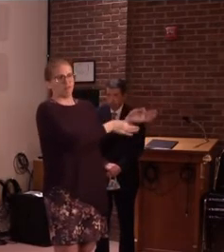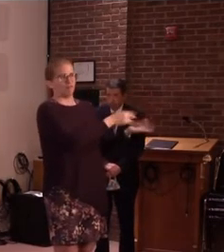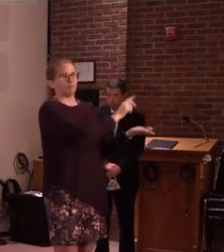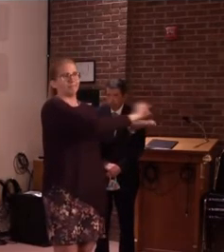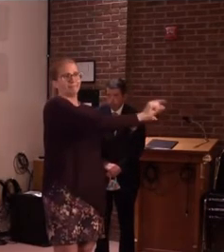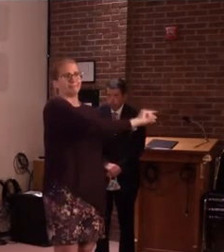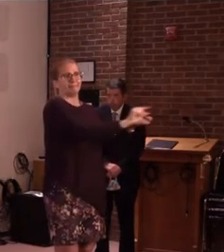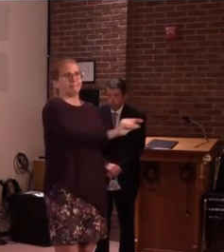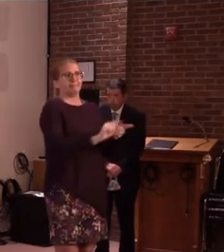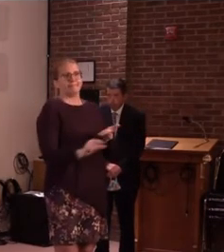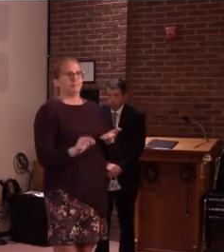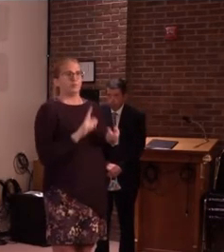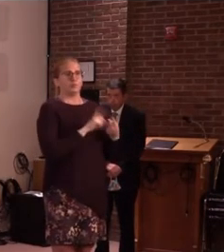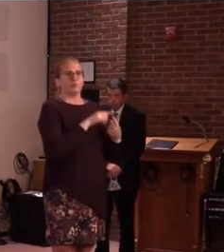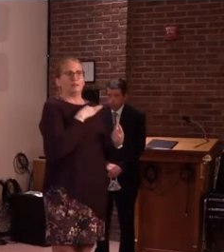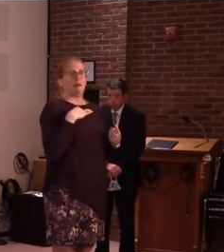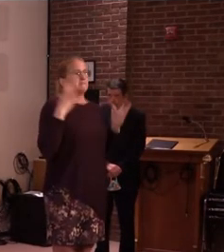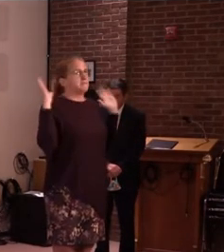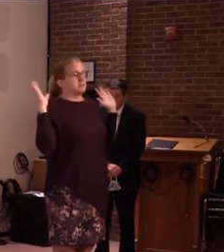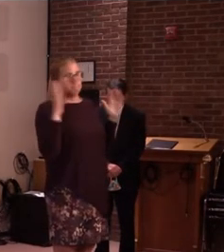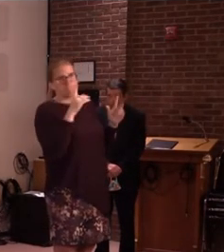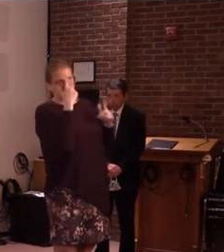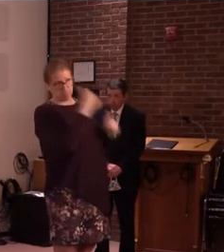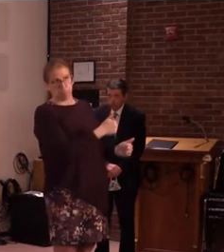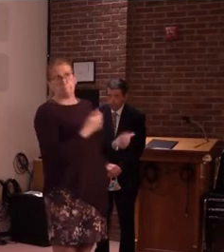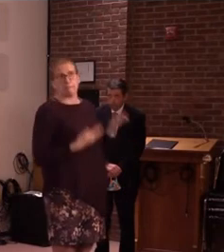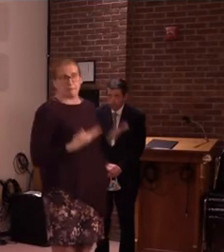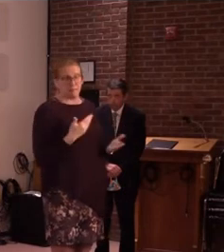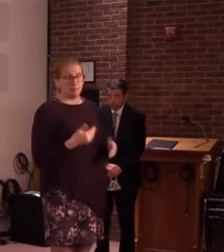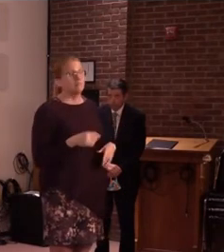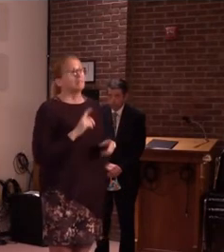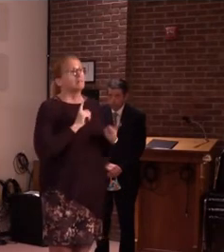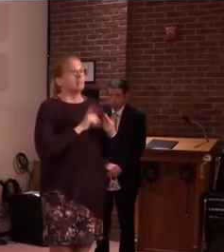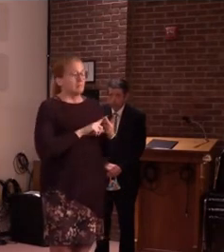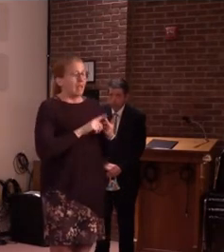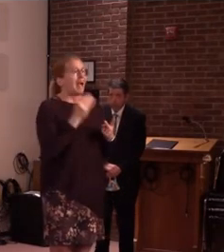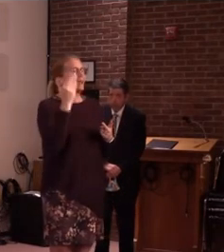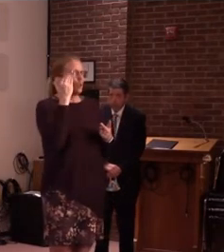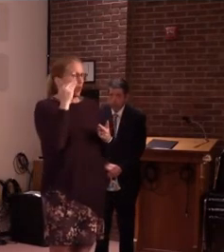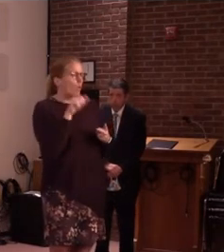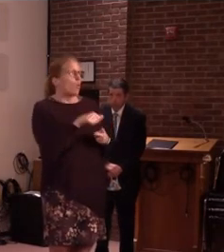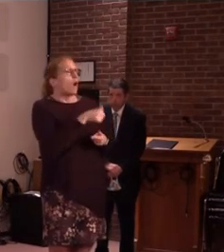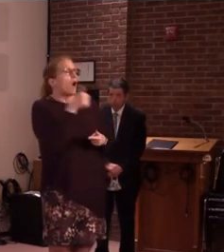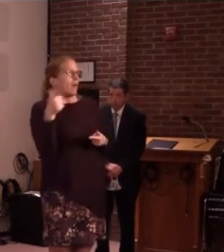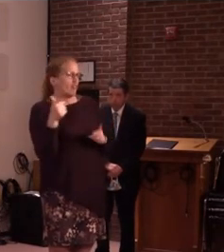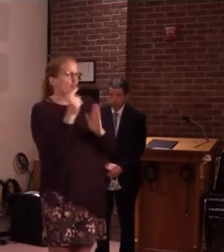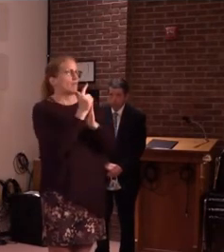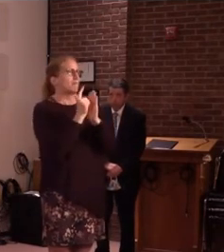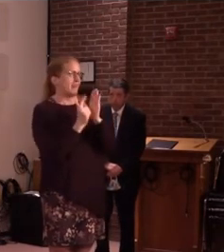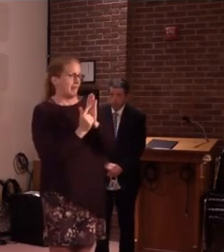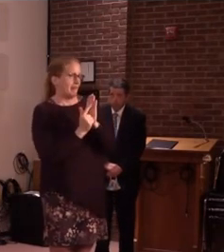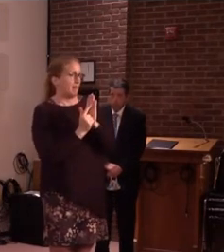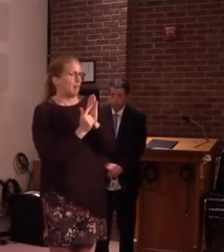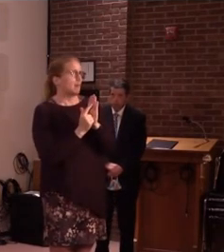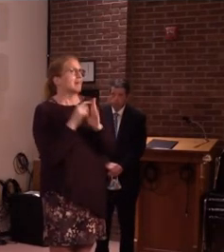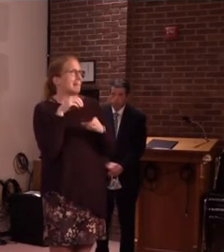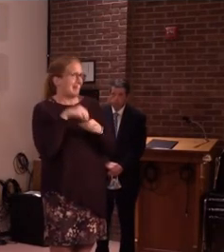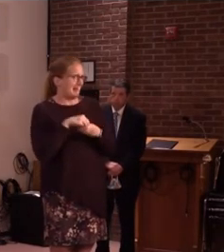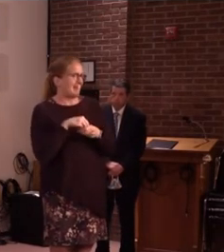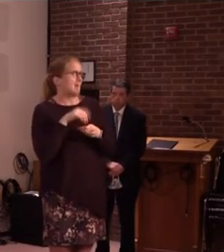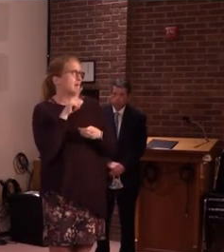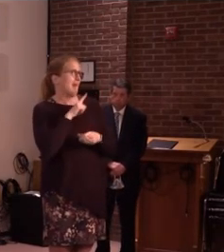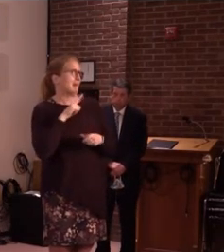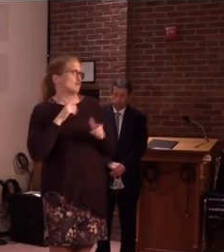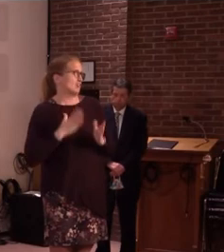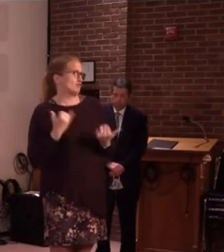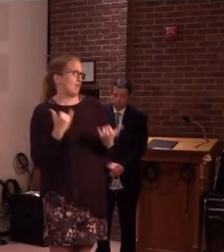the initiatives that we're putting forward. As well, I know that there's a bill in the legislature, but I haven't looked at it myself, but I know there is one